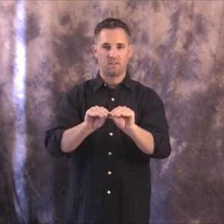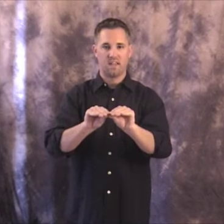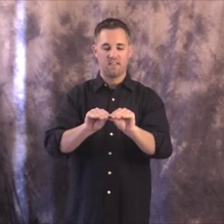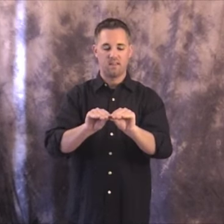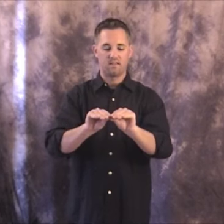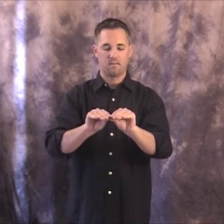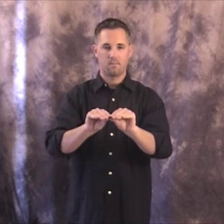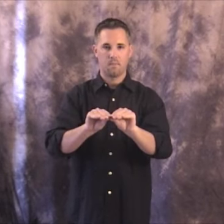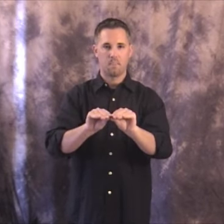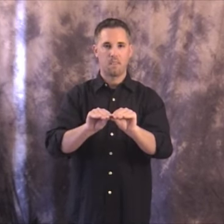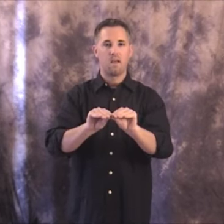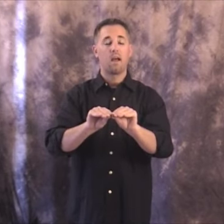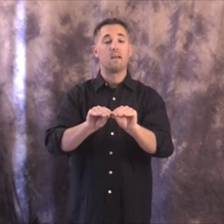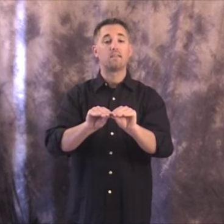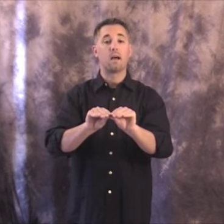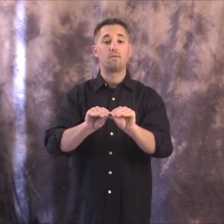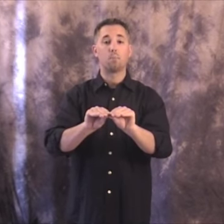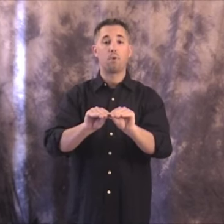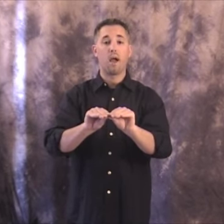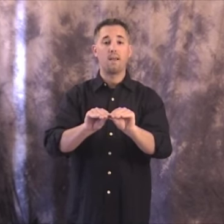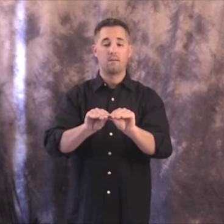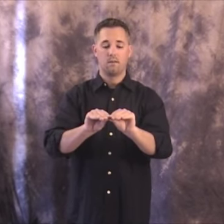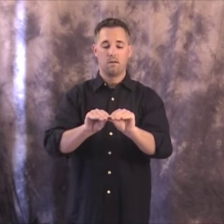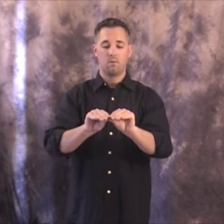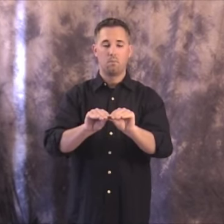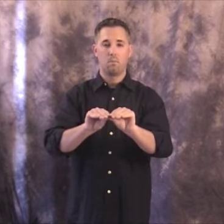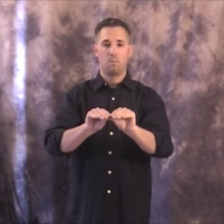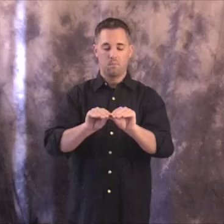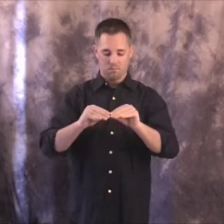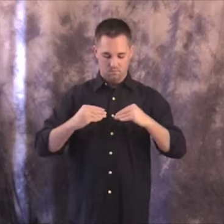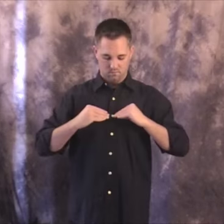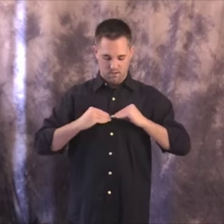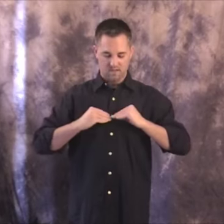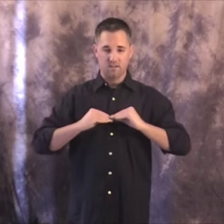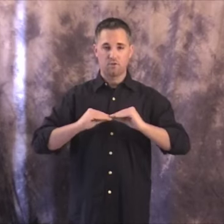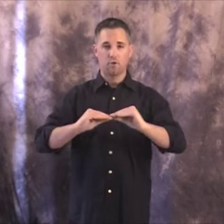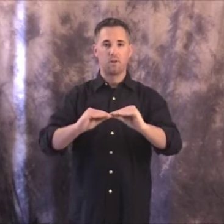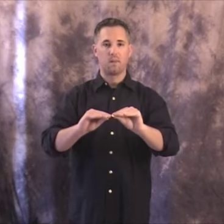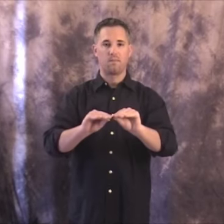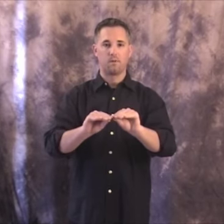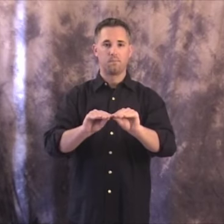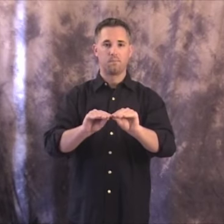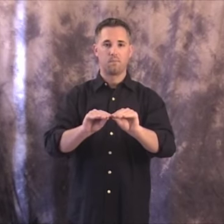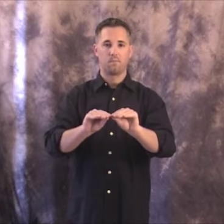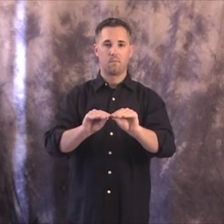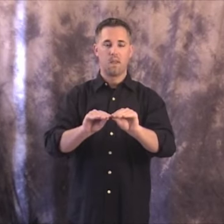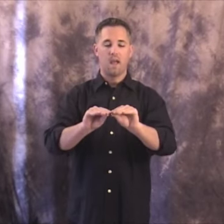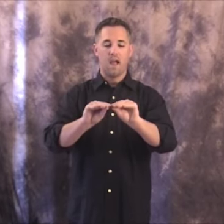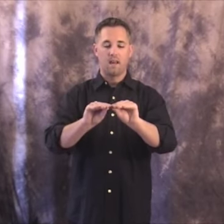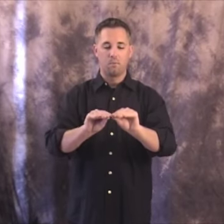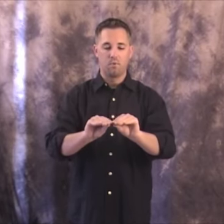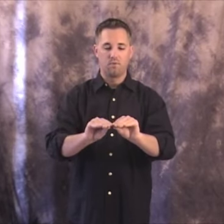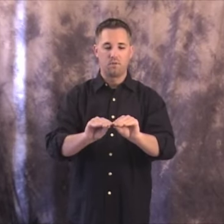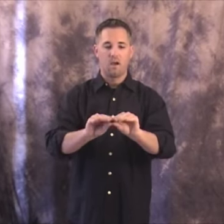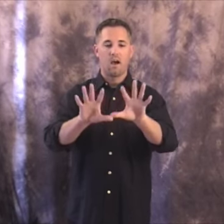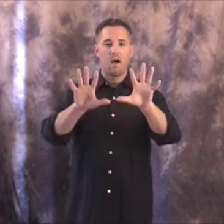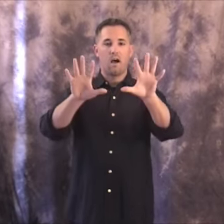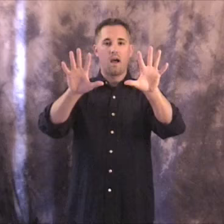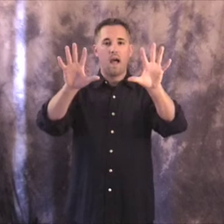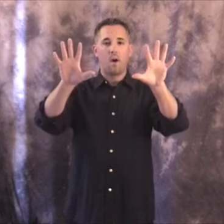like this. And the sign for bright, it's at sternum level, and it moves out